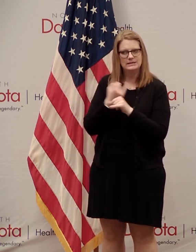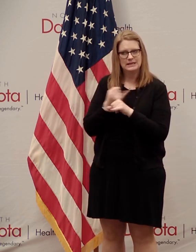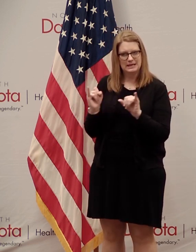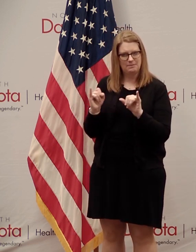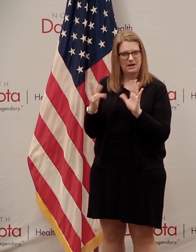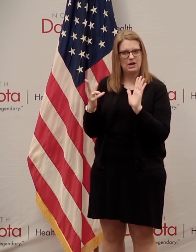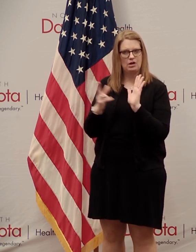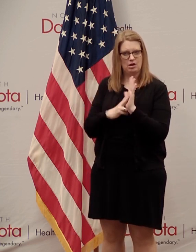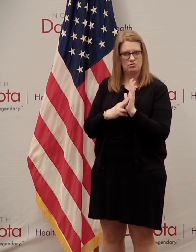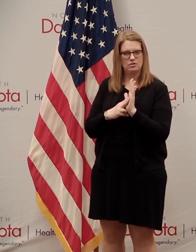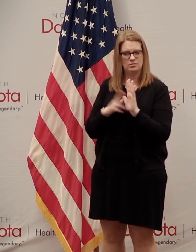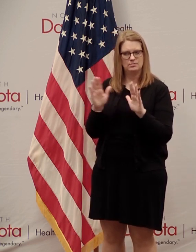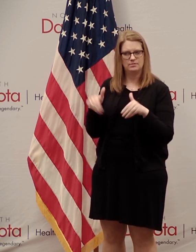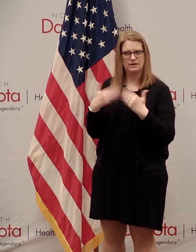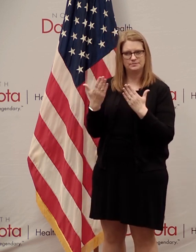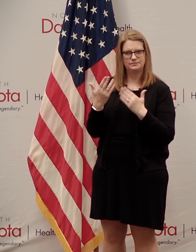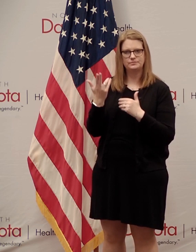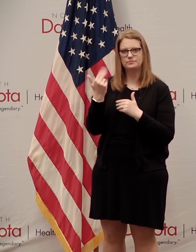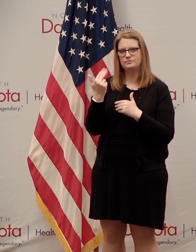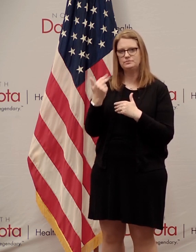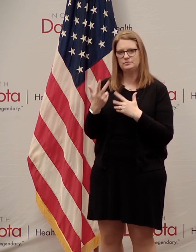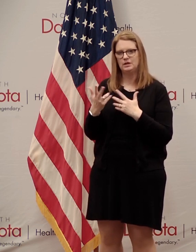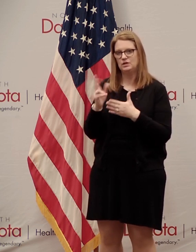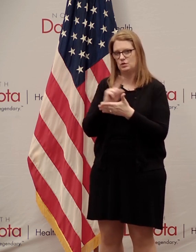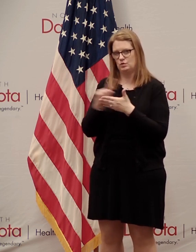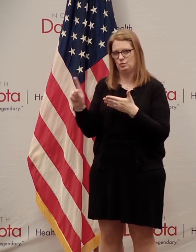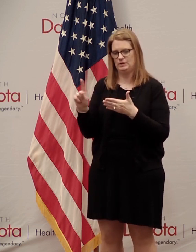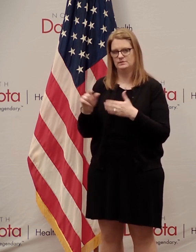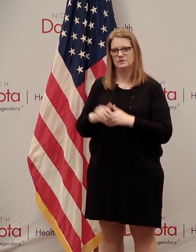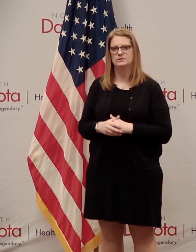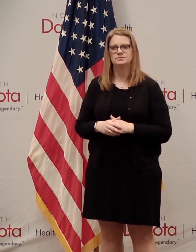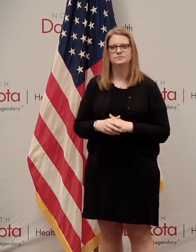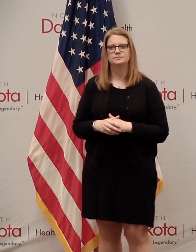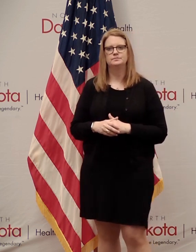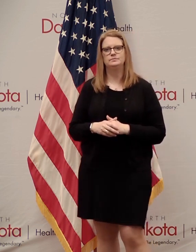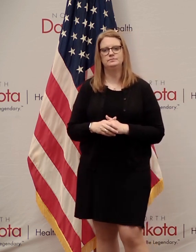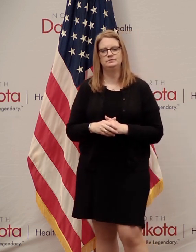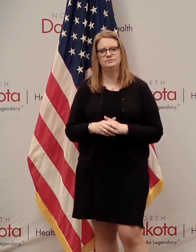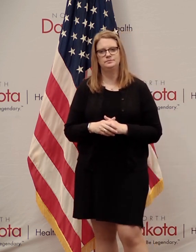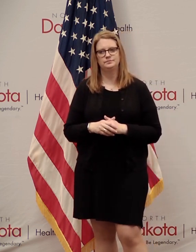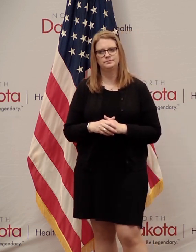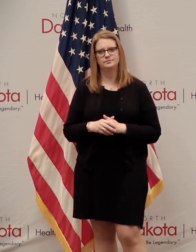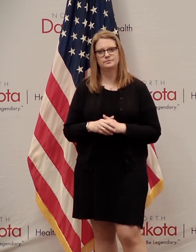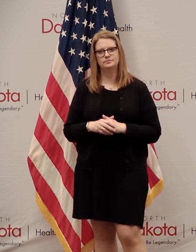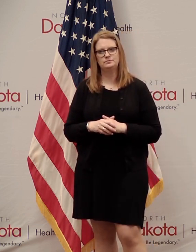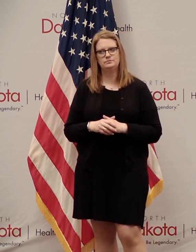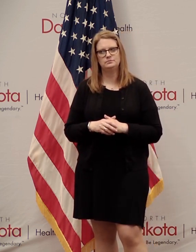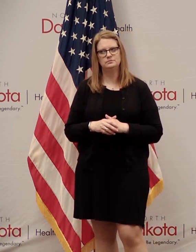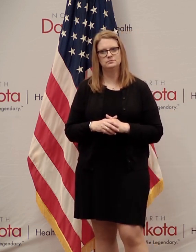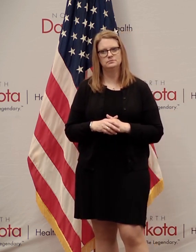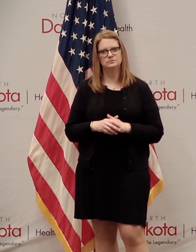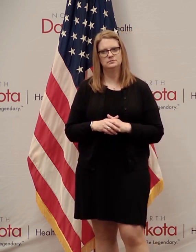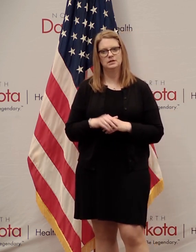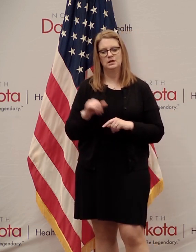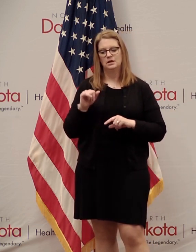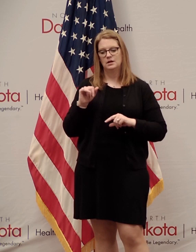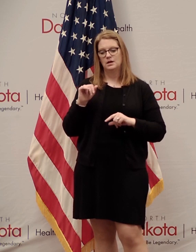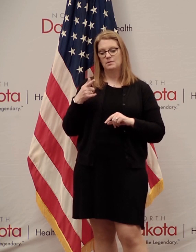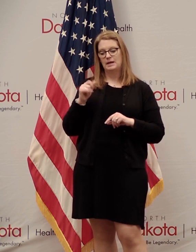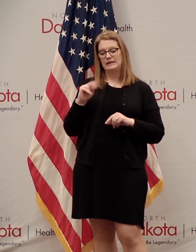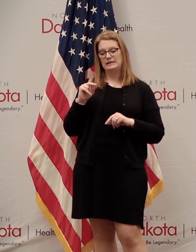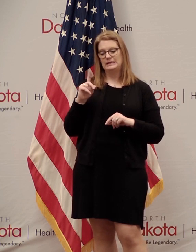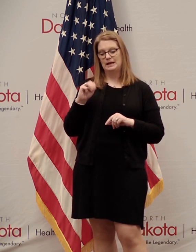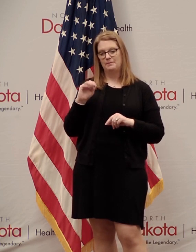contractor, this would provide 13 weeks. If he can qualify under the pandemic emergency